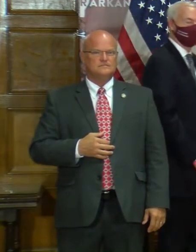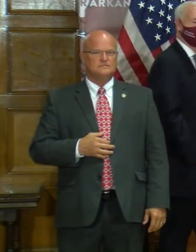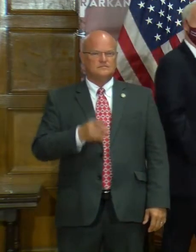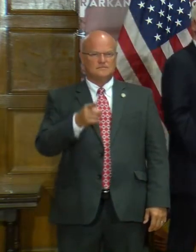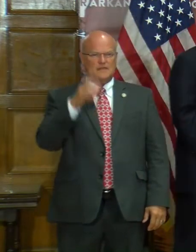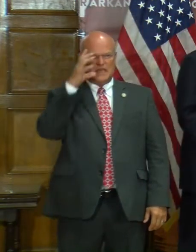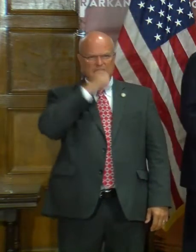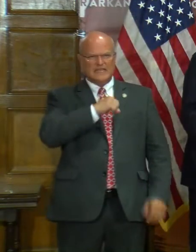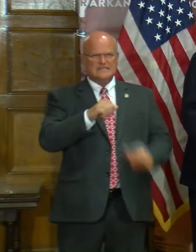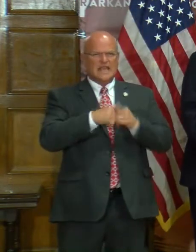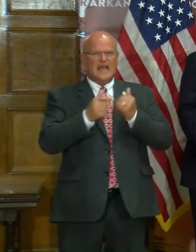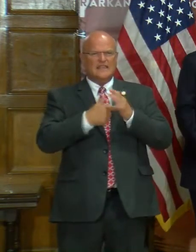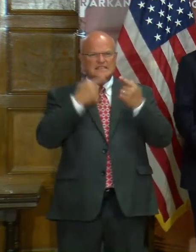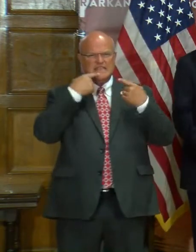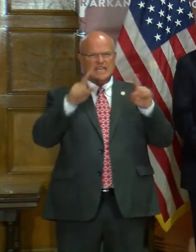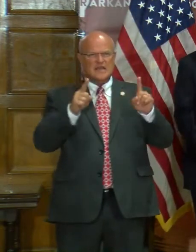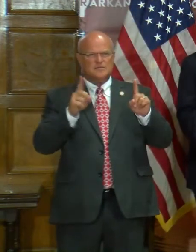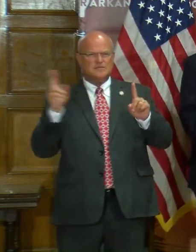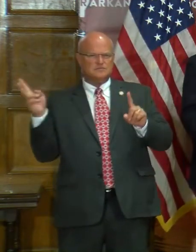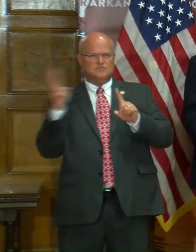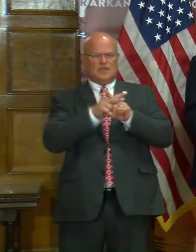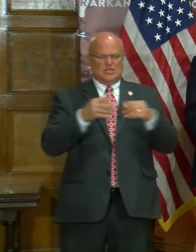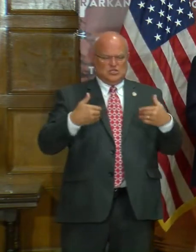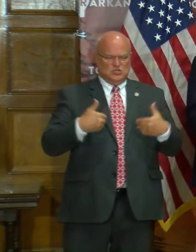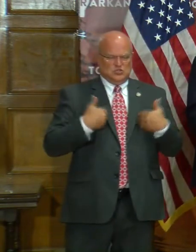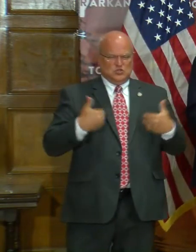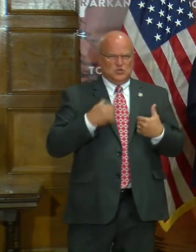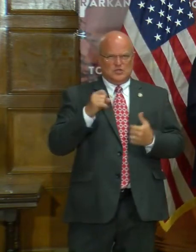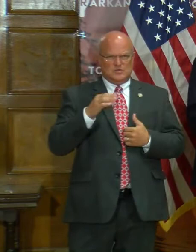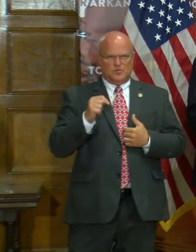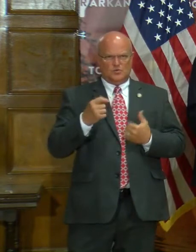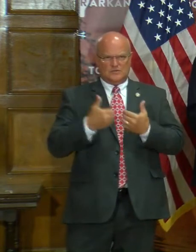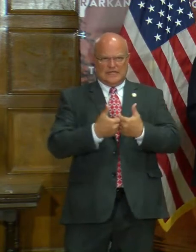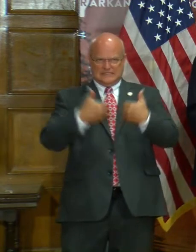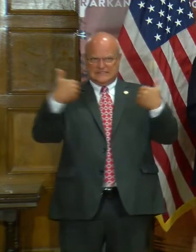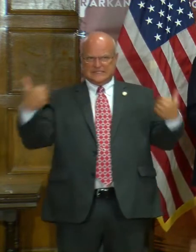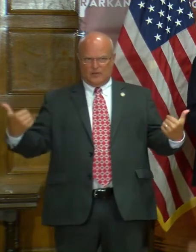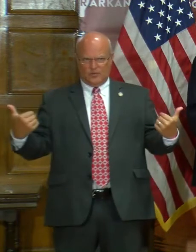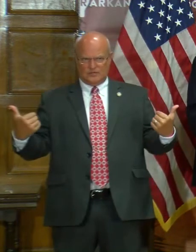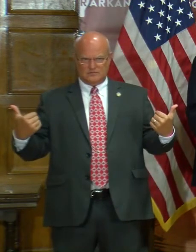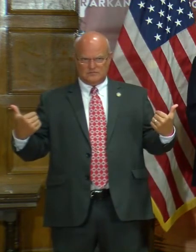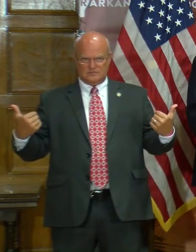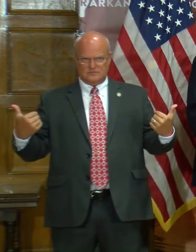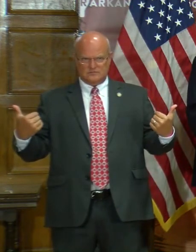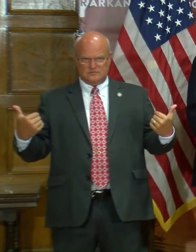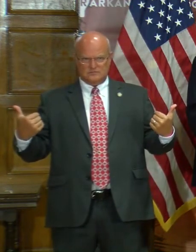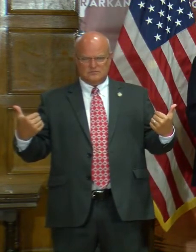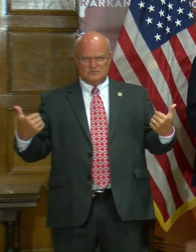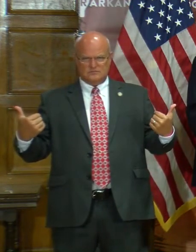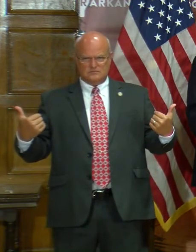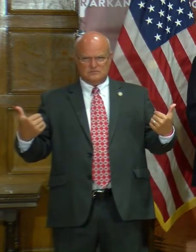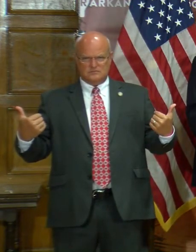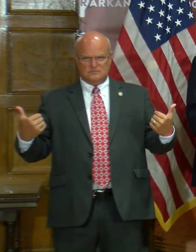I guess, too, how does this announcement apply to youth sports, or is that something that'll have to be a separate directive?